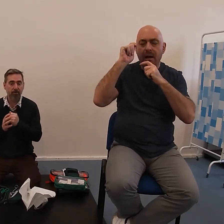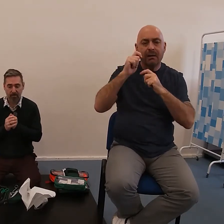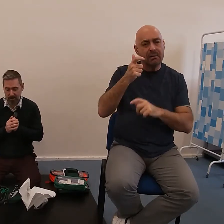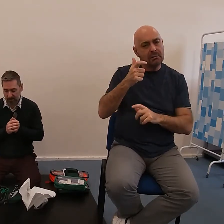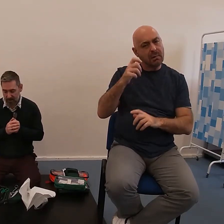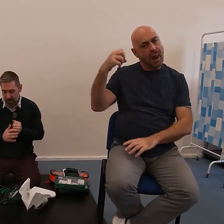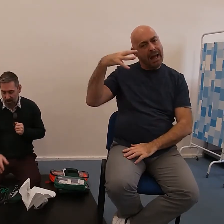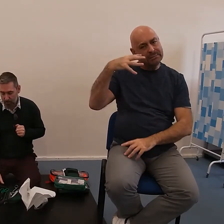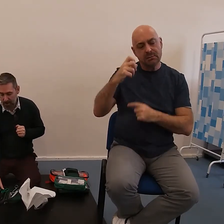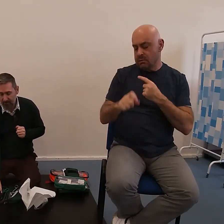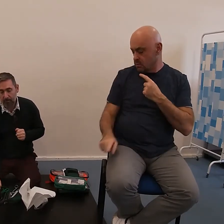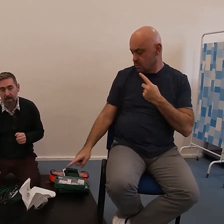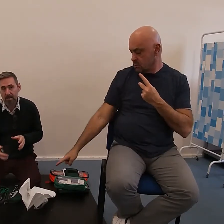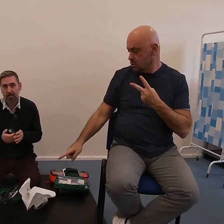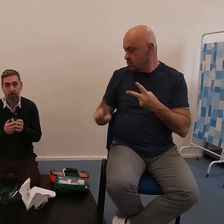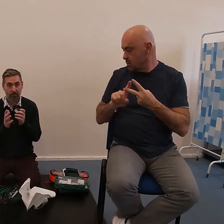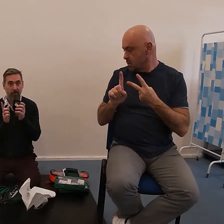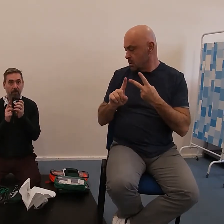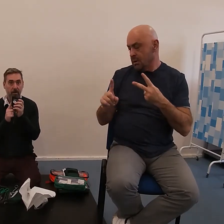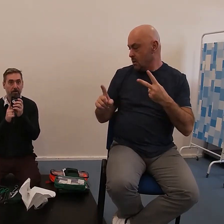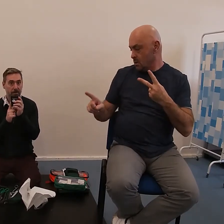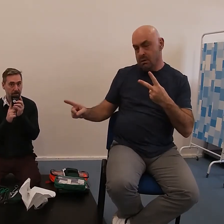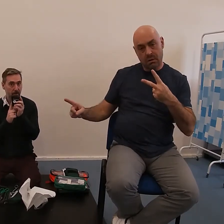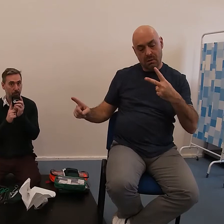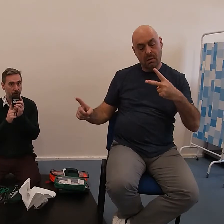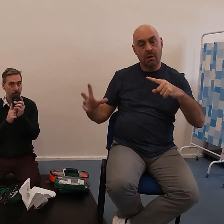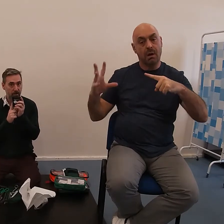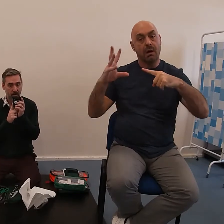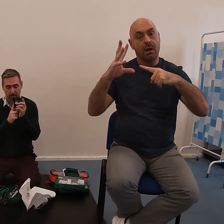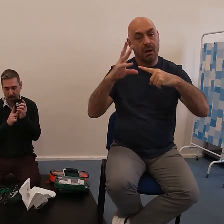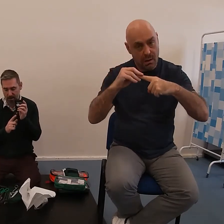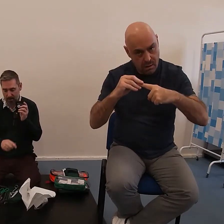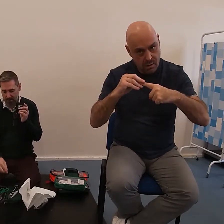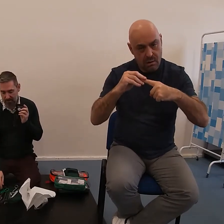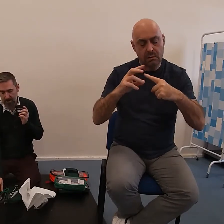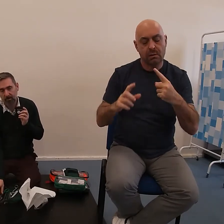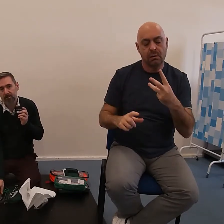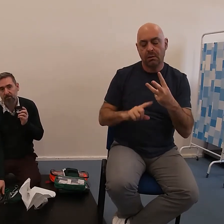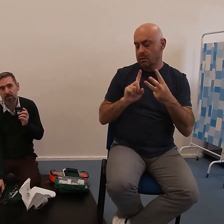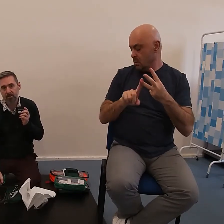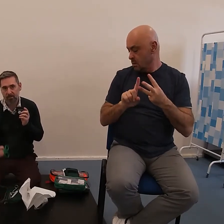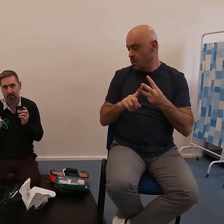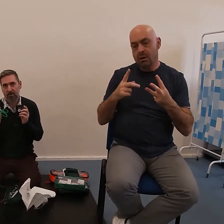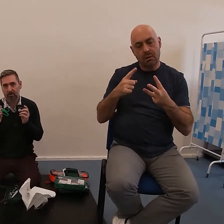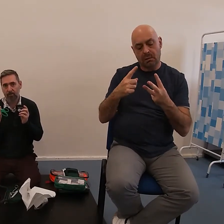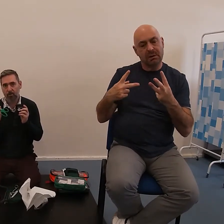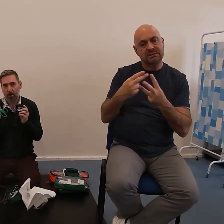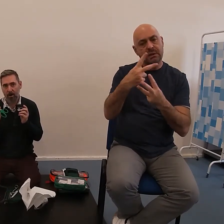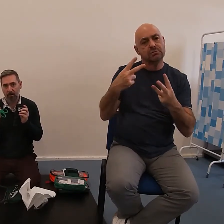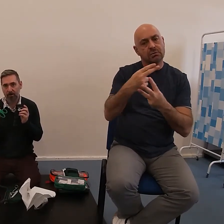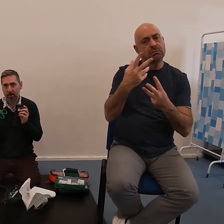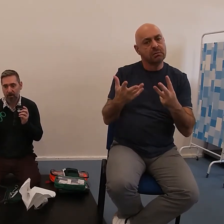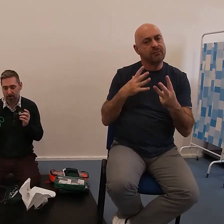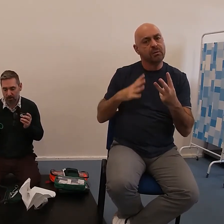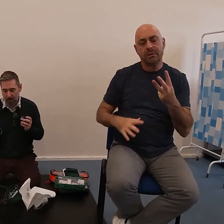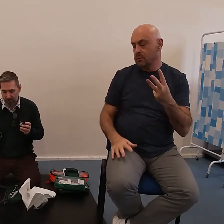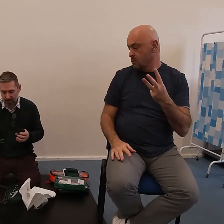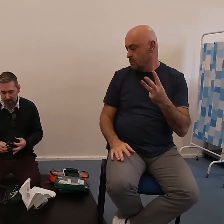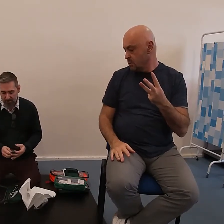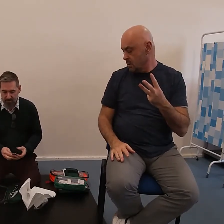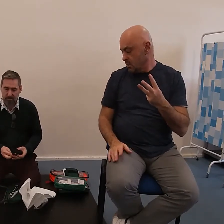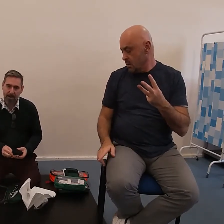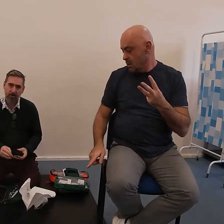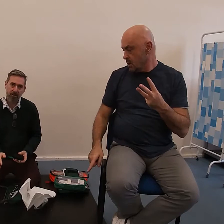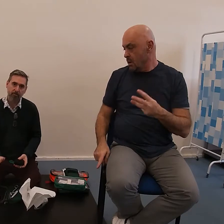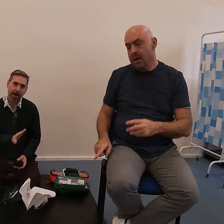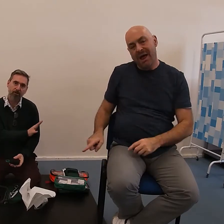maybe removing things. We have a means of assessing oxygen therapy, and then some scissors if required. So this